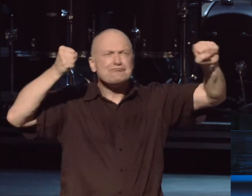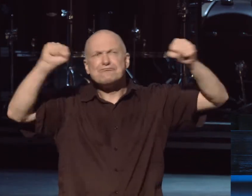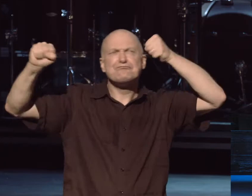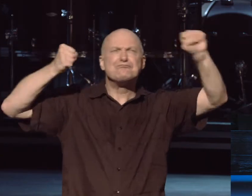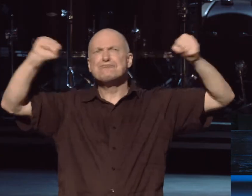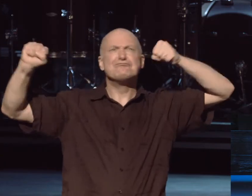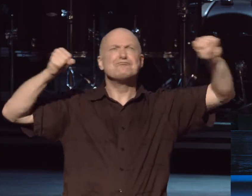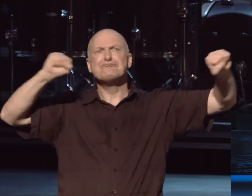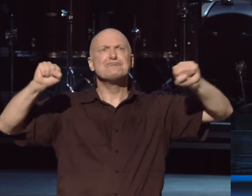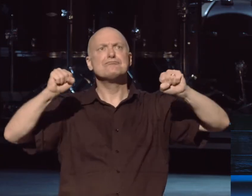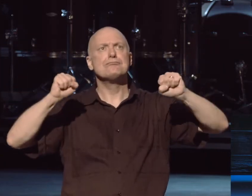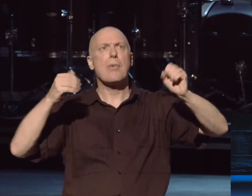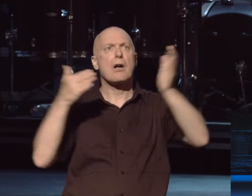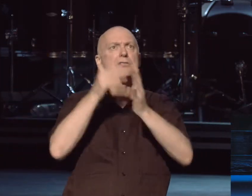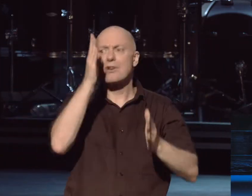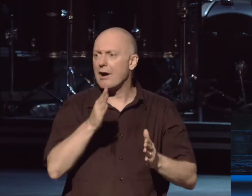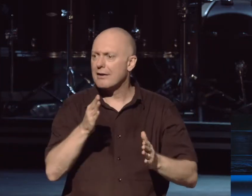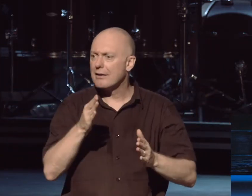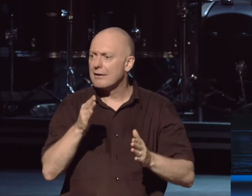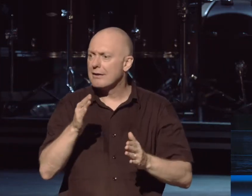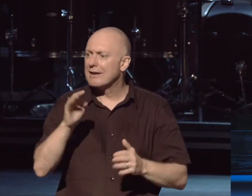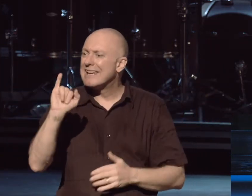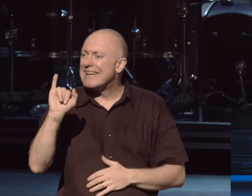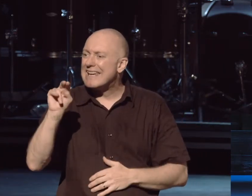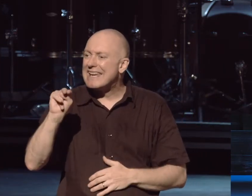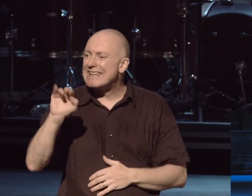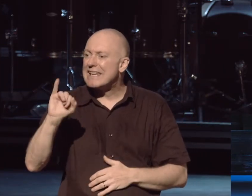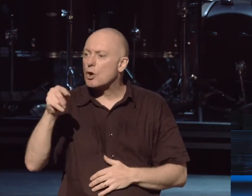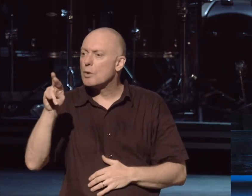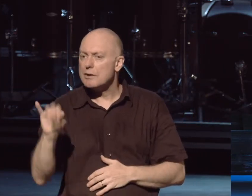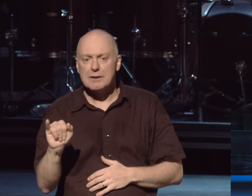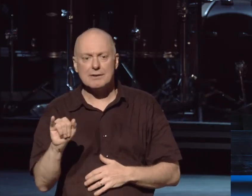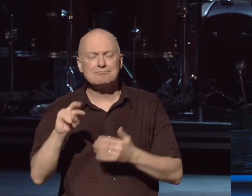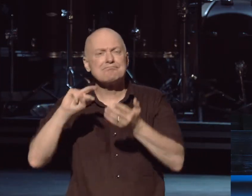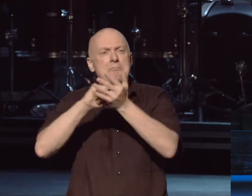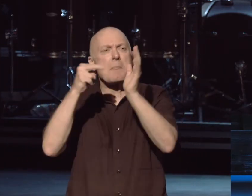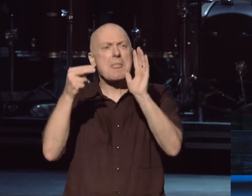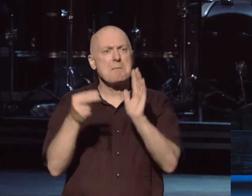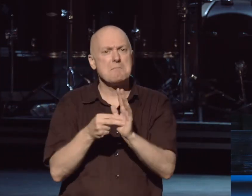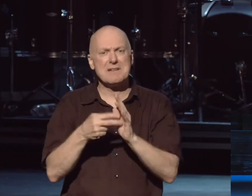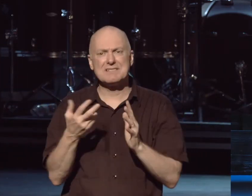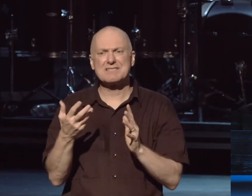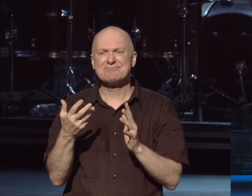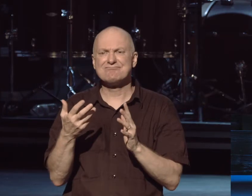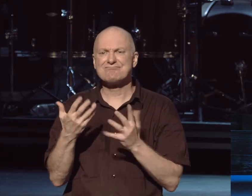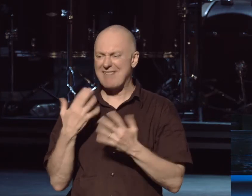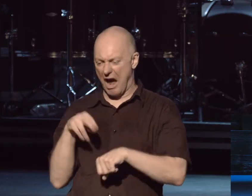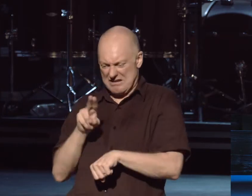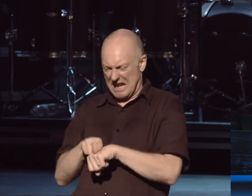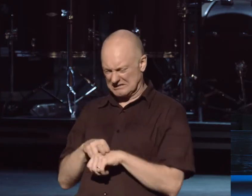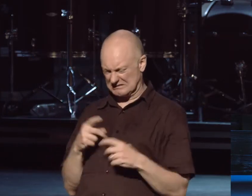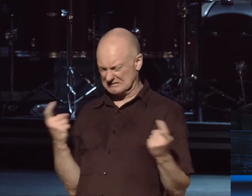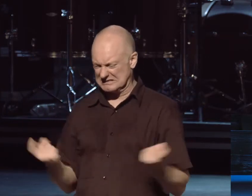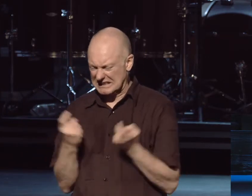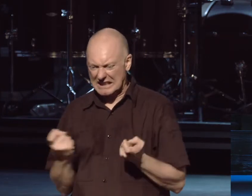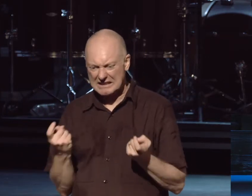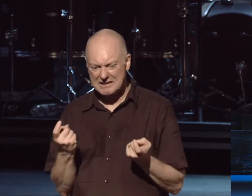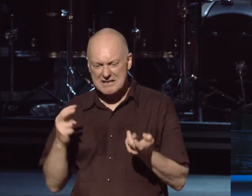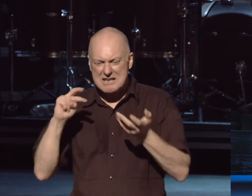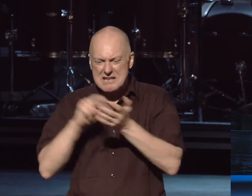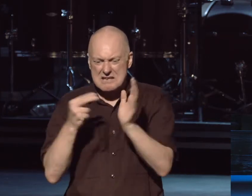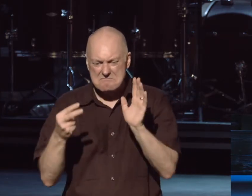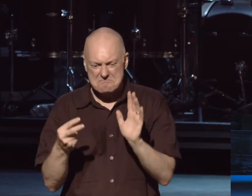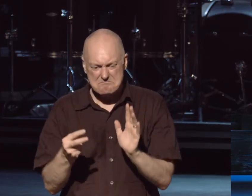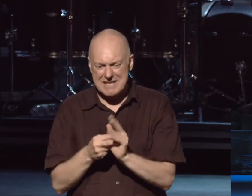against God. Iniquity here refers to our perversion or our depravity of our nature. Sin here refers